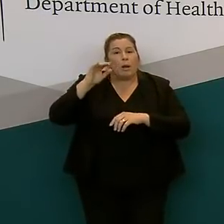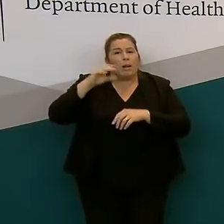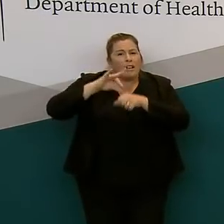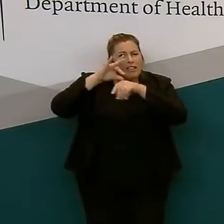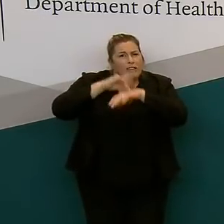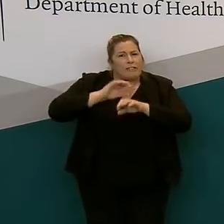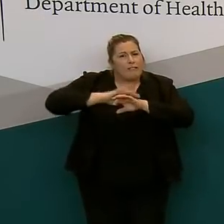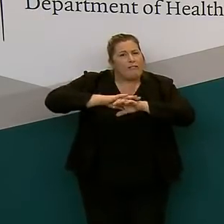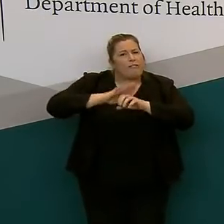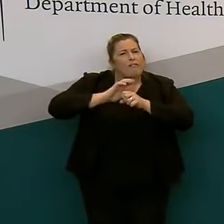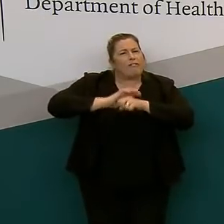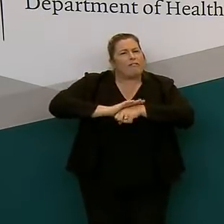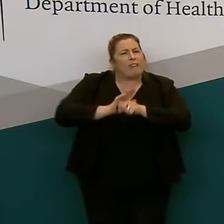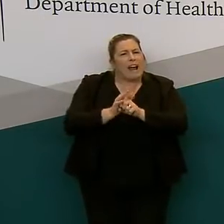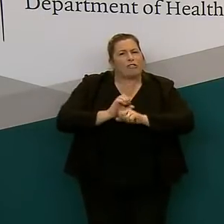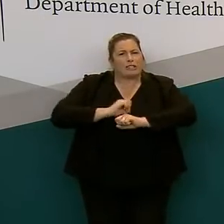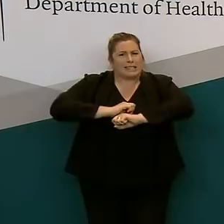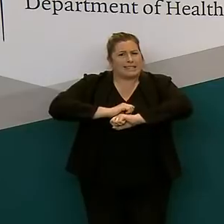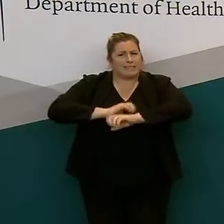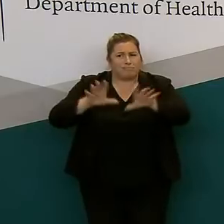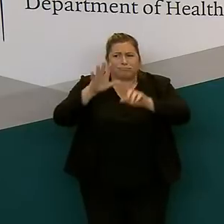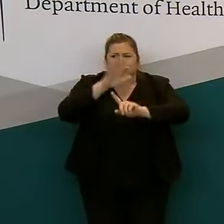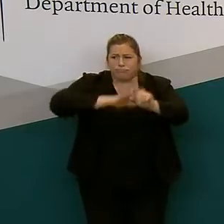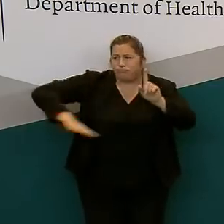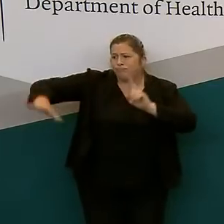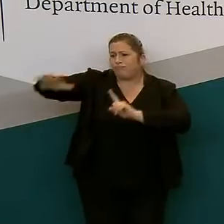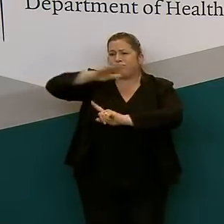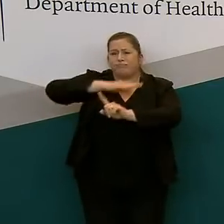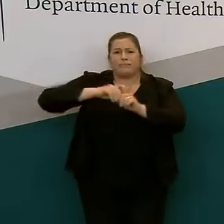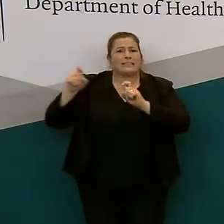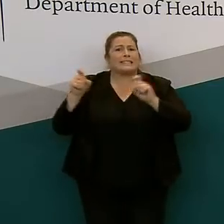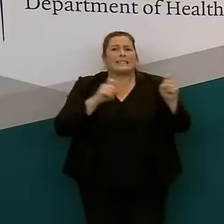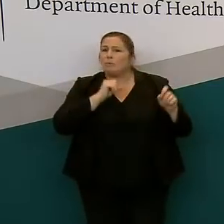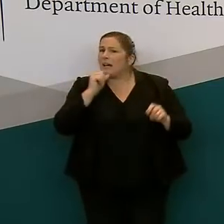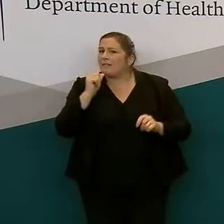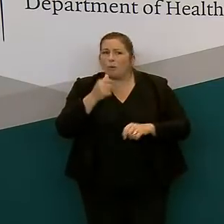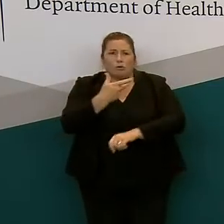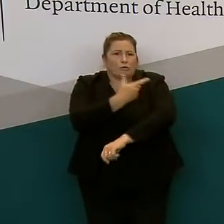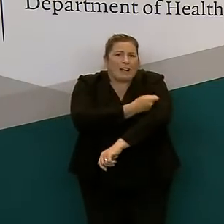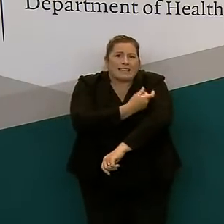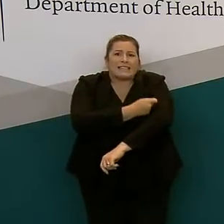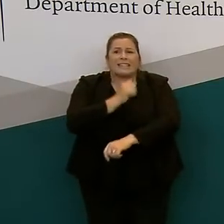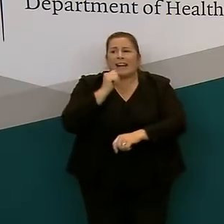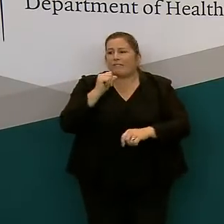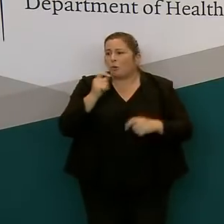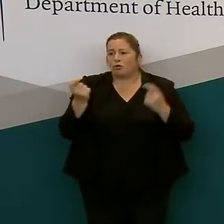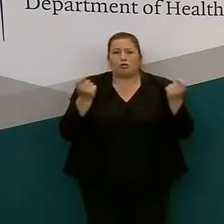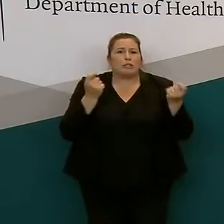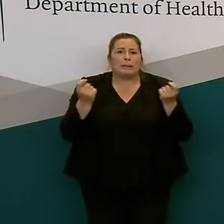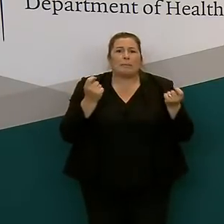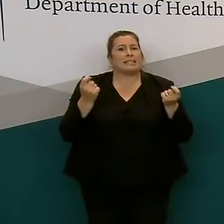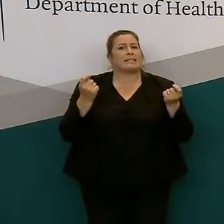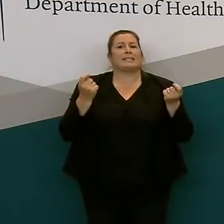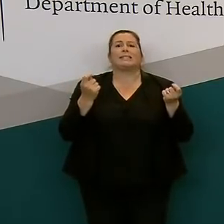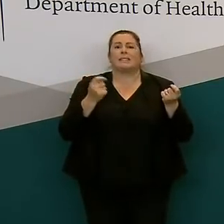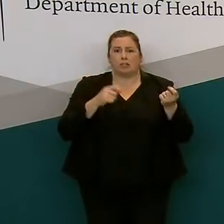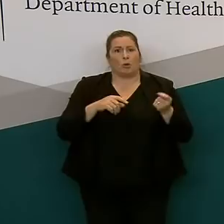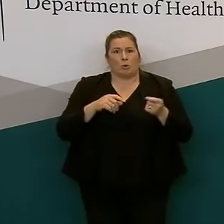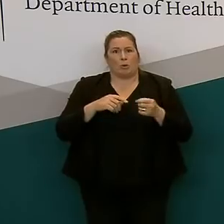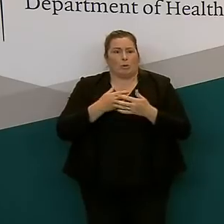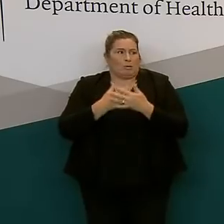don't have a treatment. We don't have a vaccine. The vast majority of the population is still susceptible.